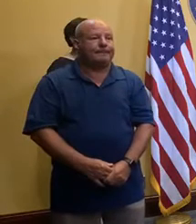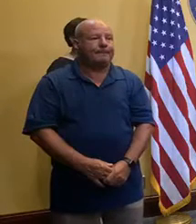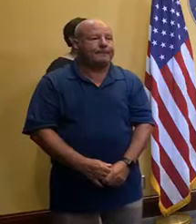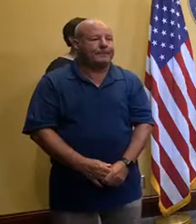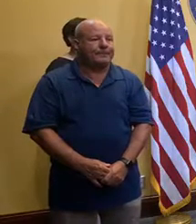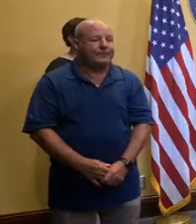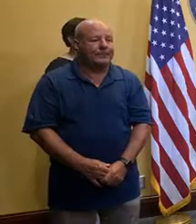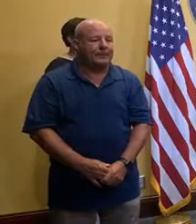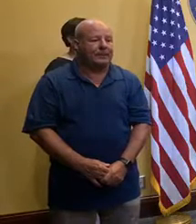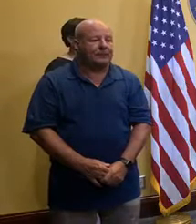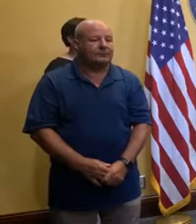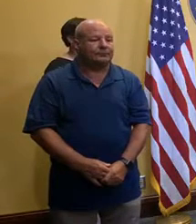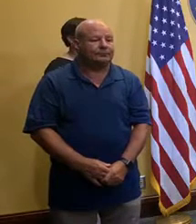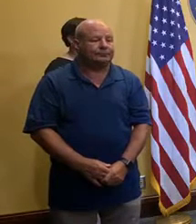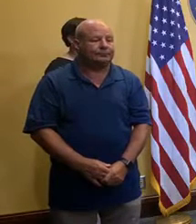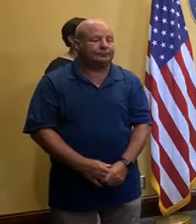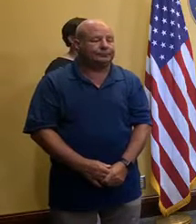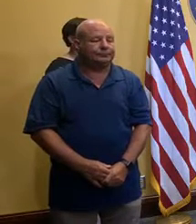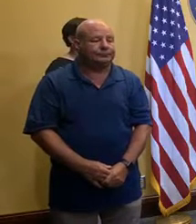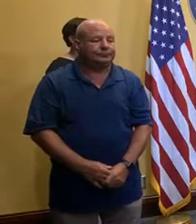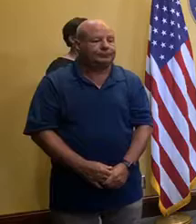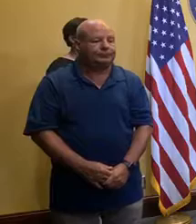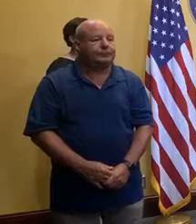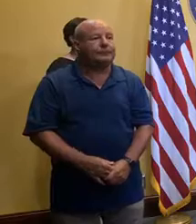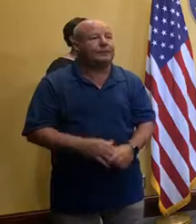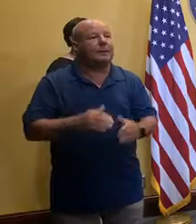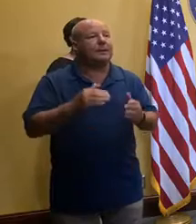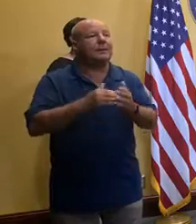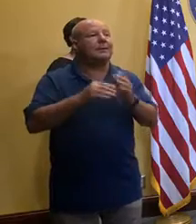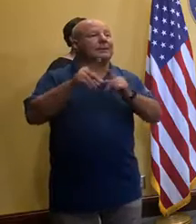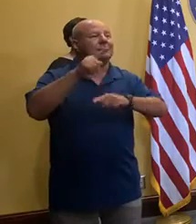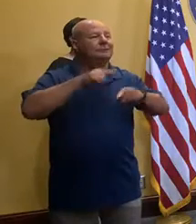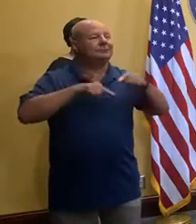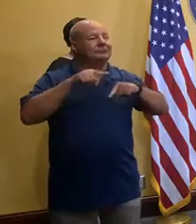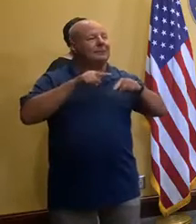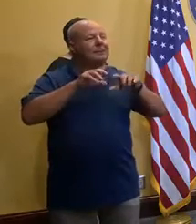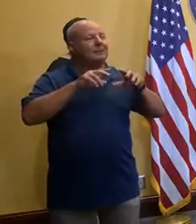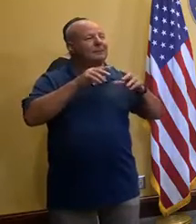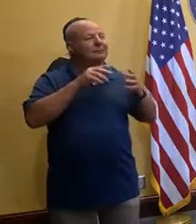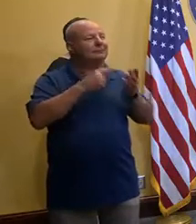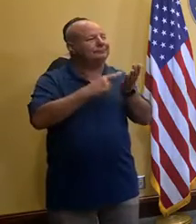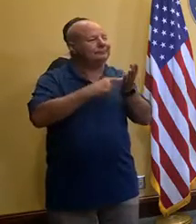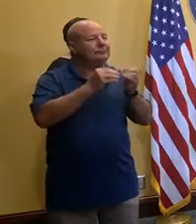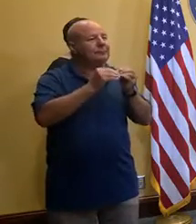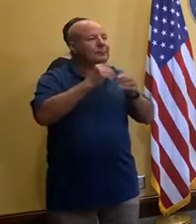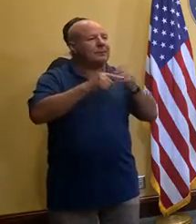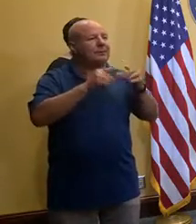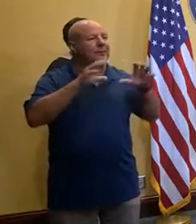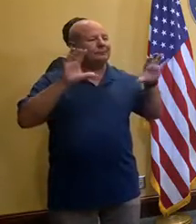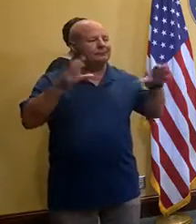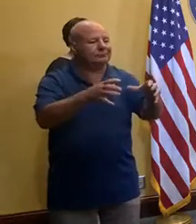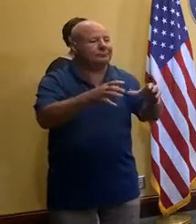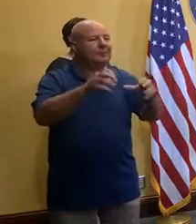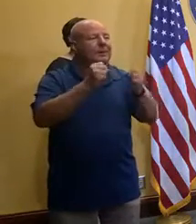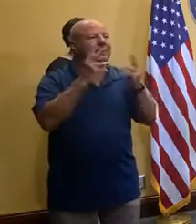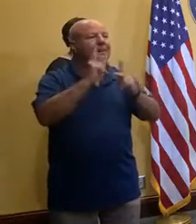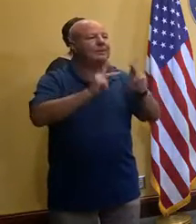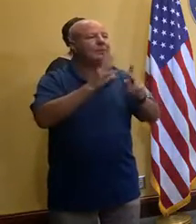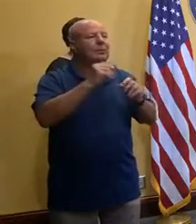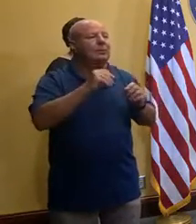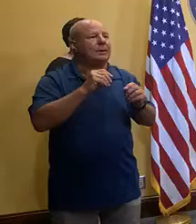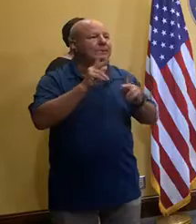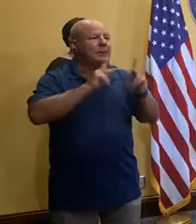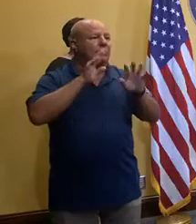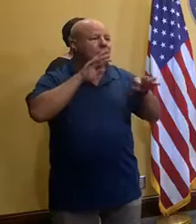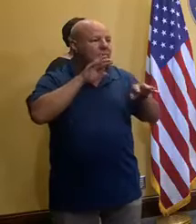So, again, to get back to the gathering sizes and the restrictions on spectators, we have